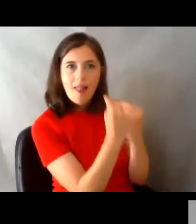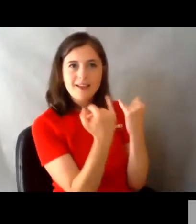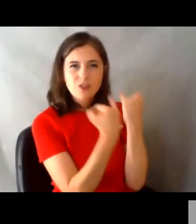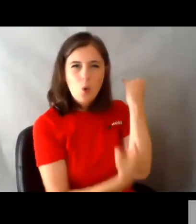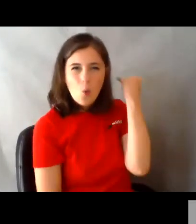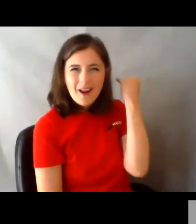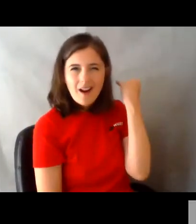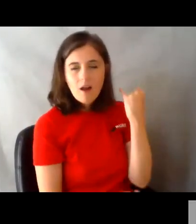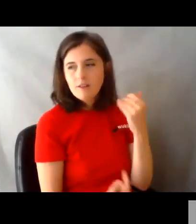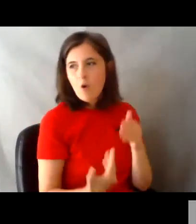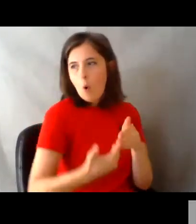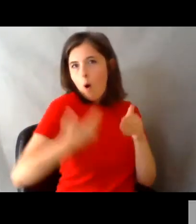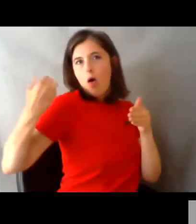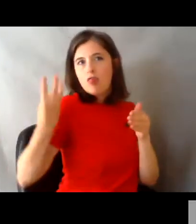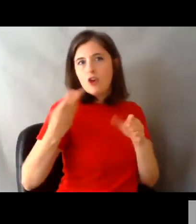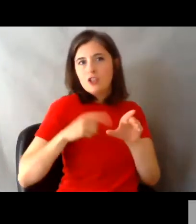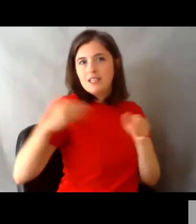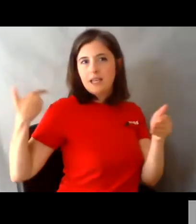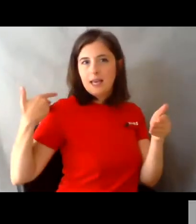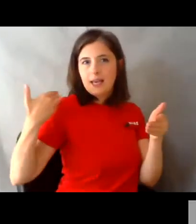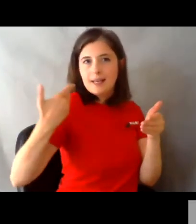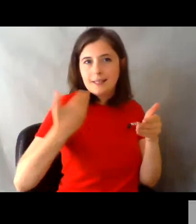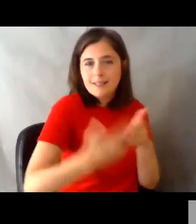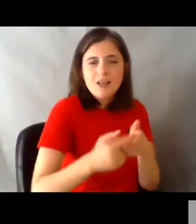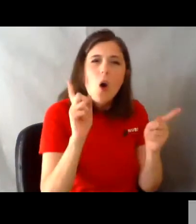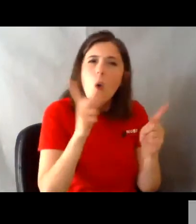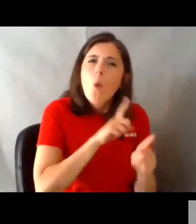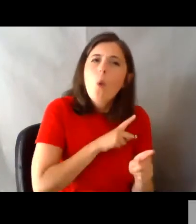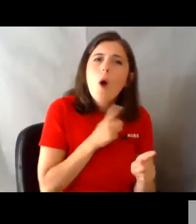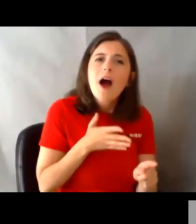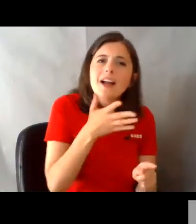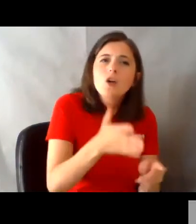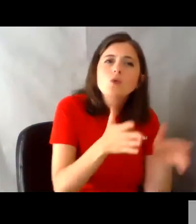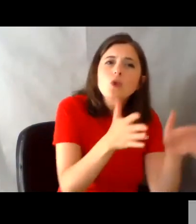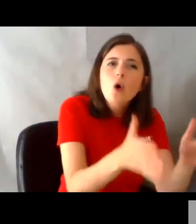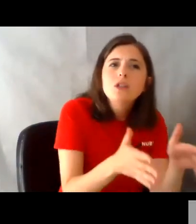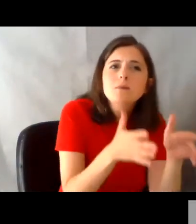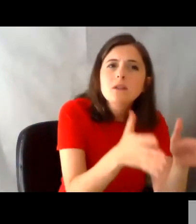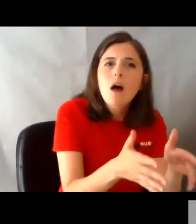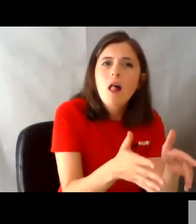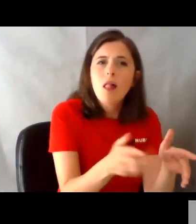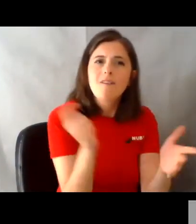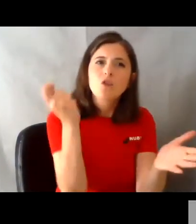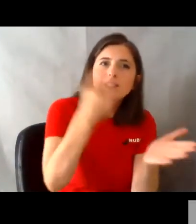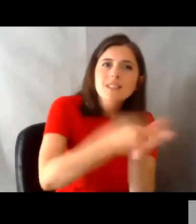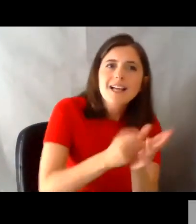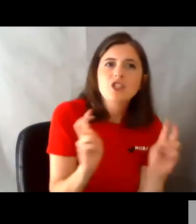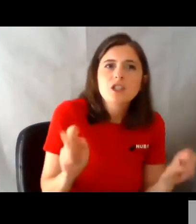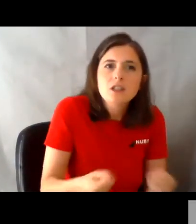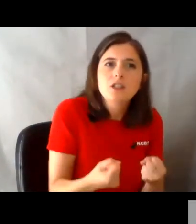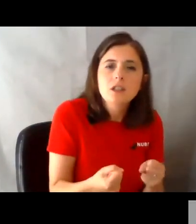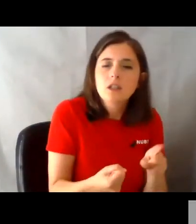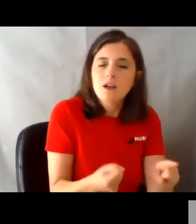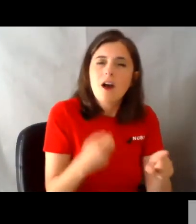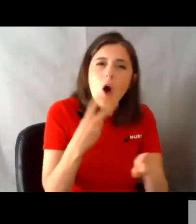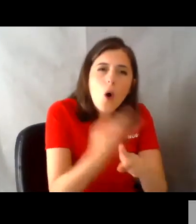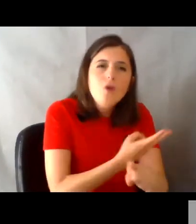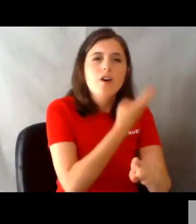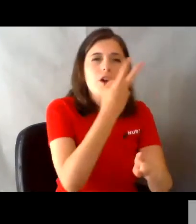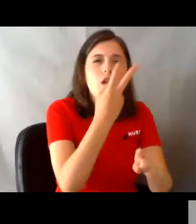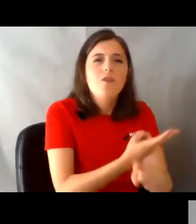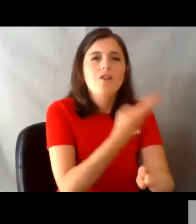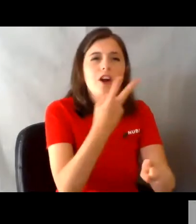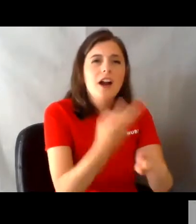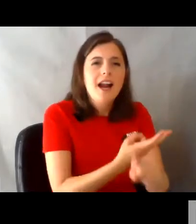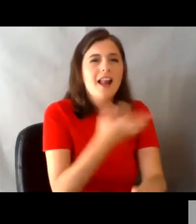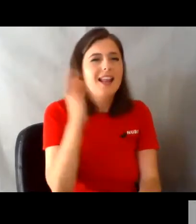years that led to hospitalisation on a section over and over again. Psychosis,